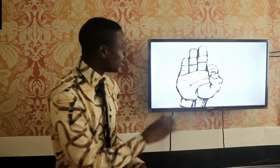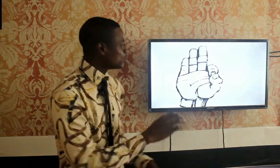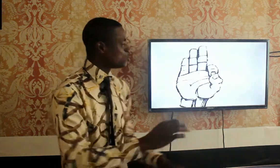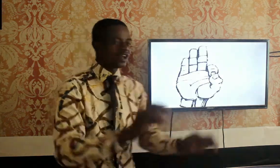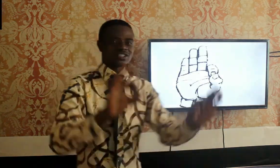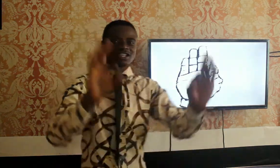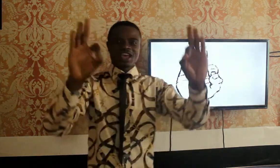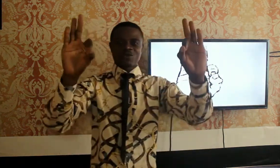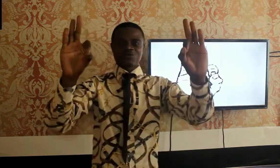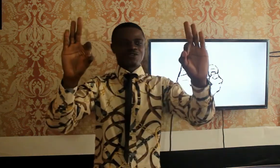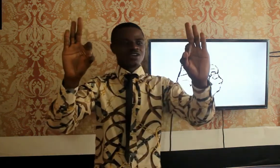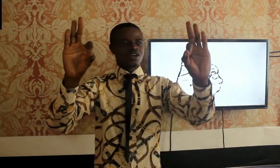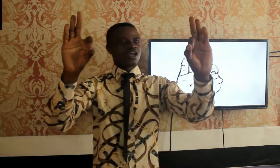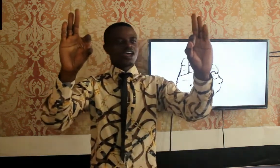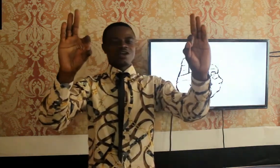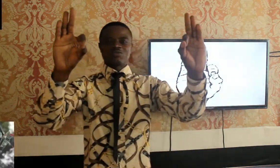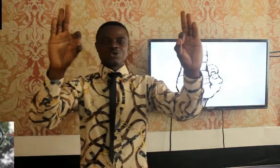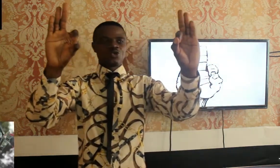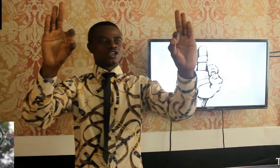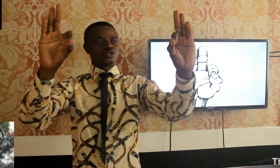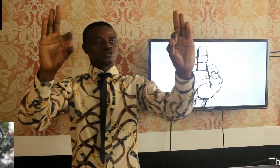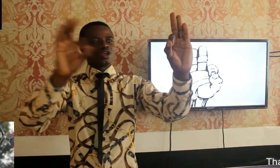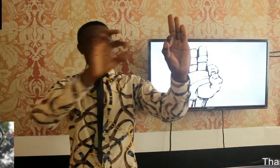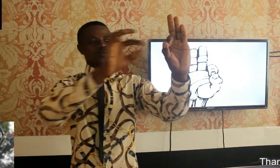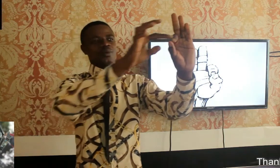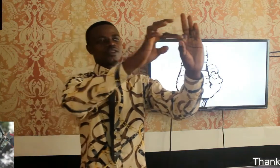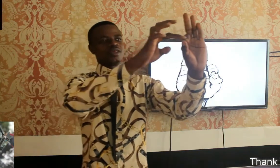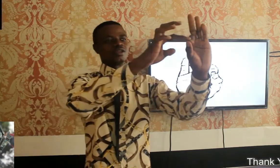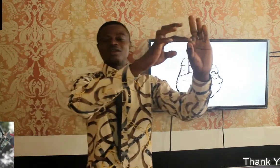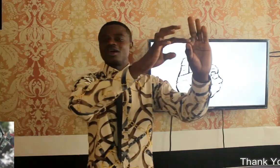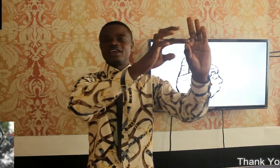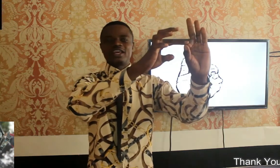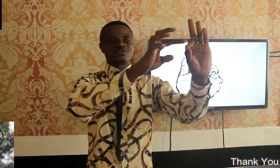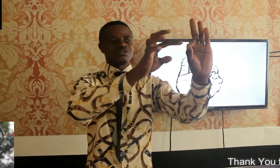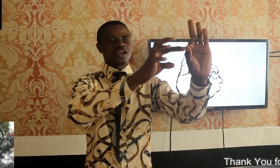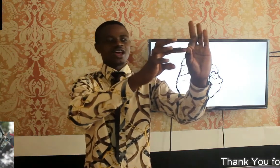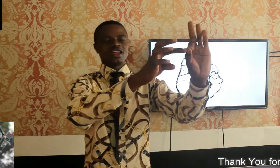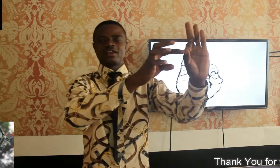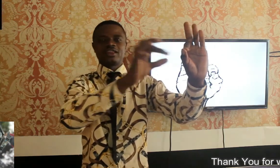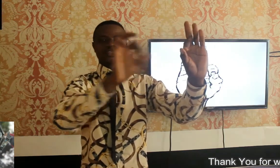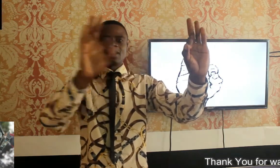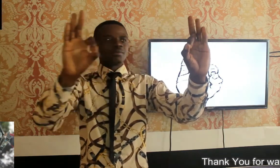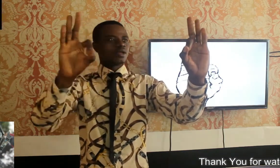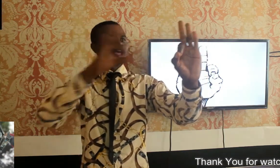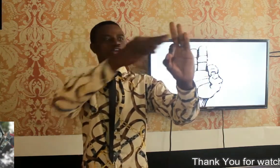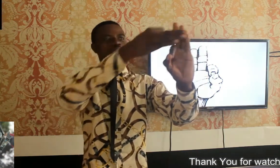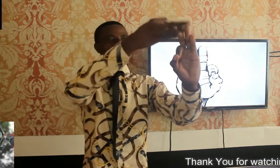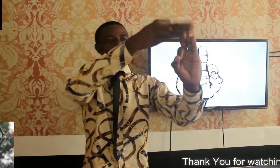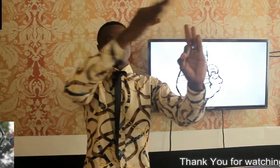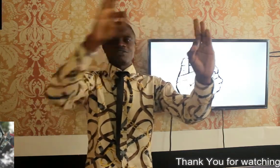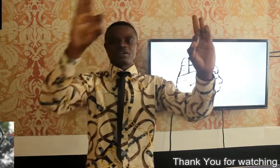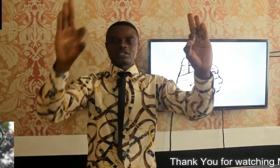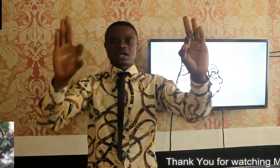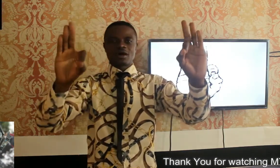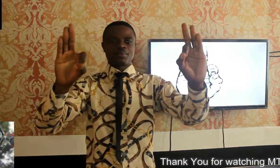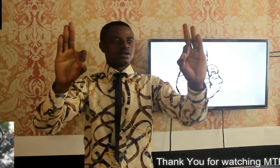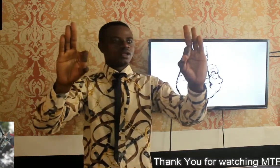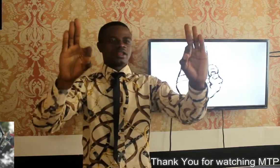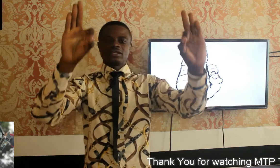The next one is F. F. You go it this way. You bend the index finger and then the thumb, and then you put the other fingers up. That